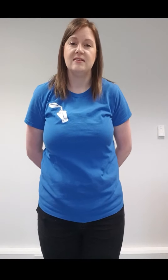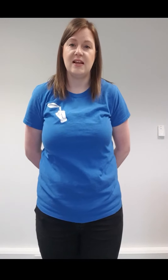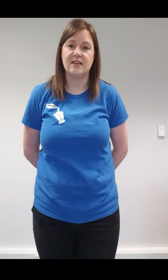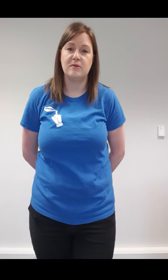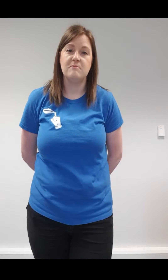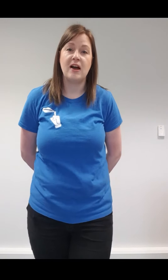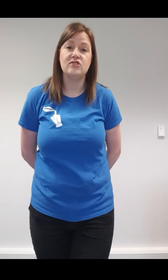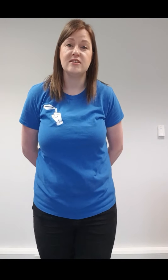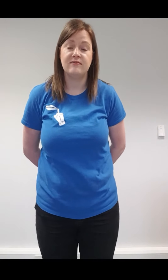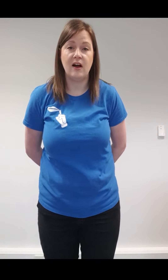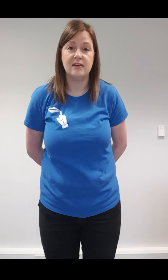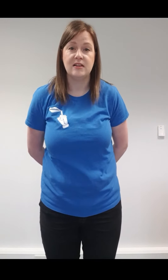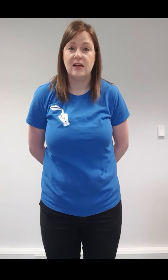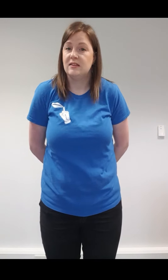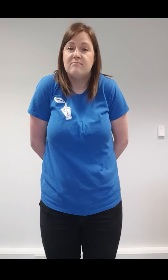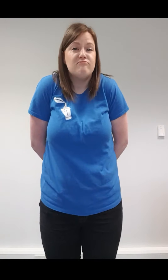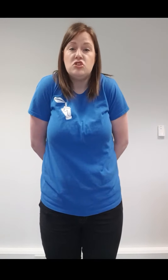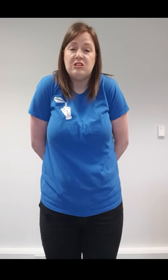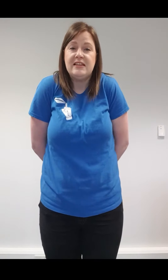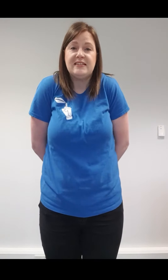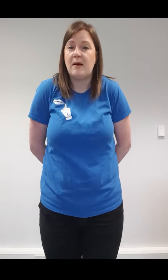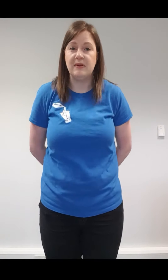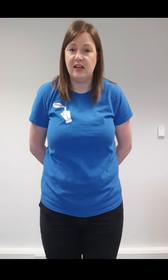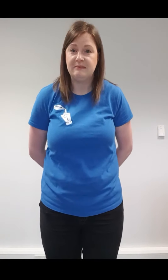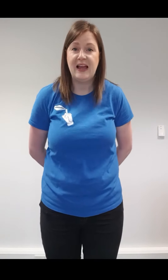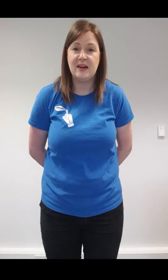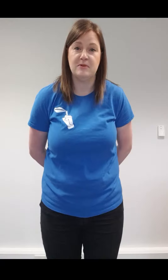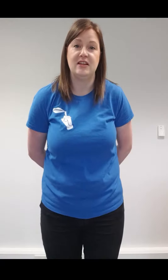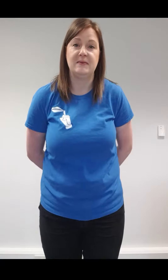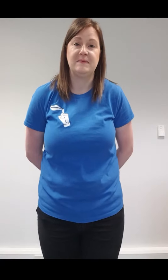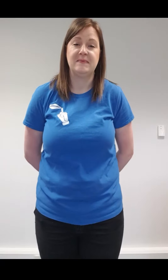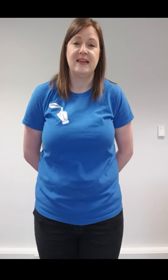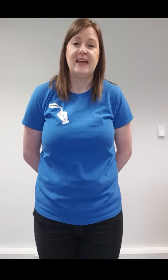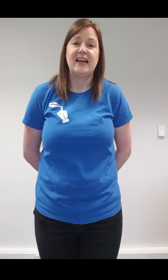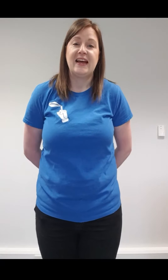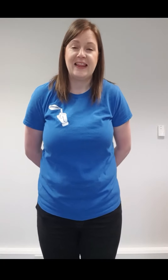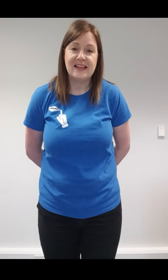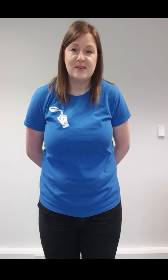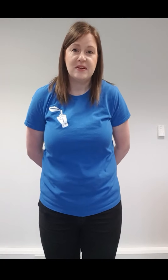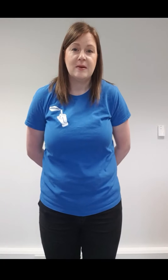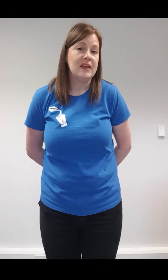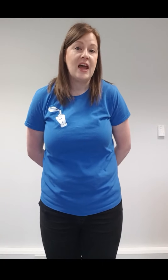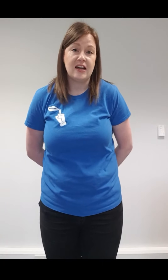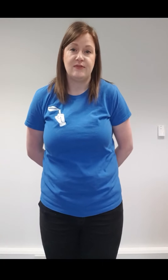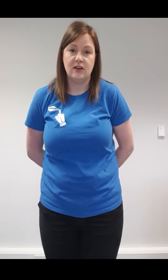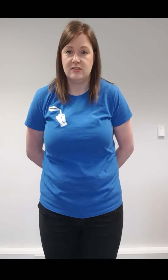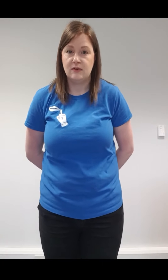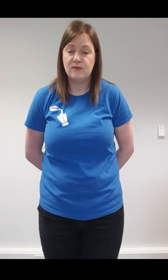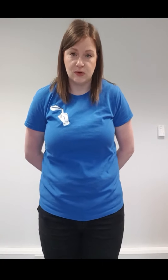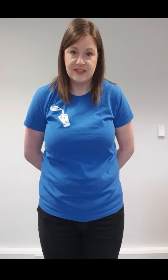Next up, you might just find you just need somebody, anybody. And that somebody could be an advocate for